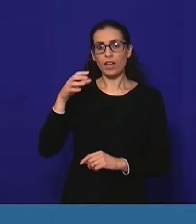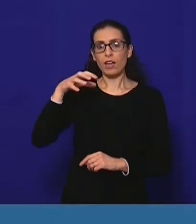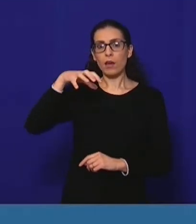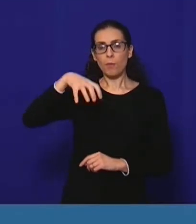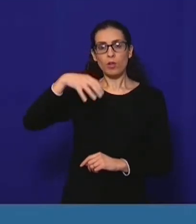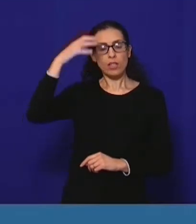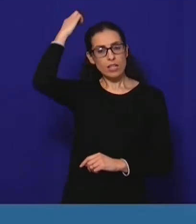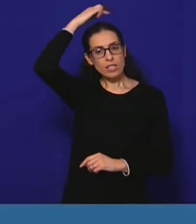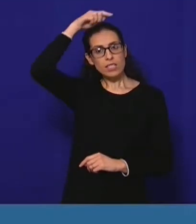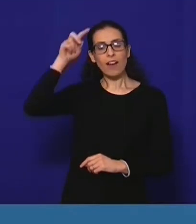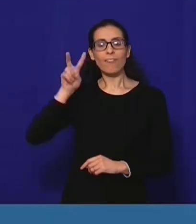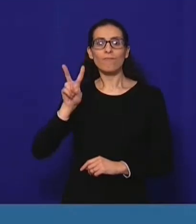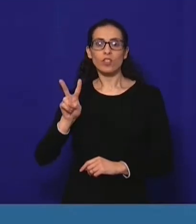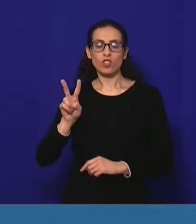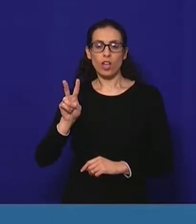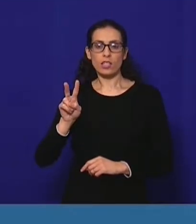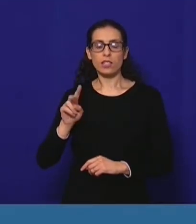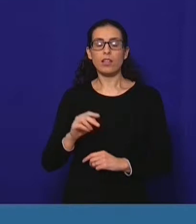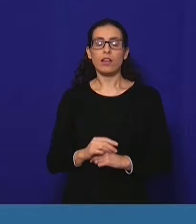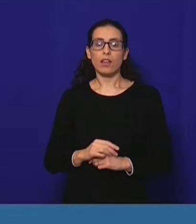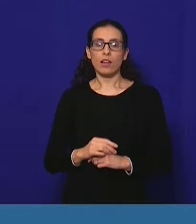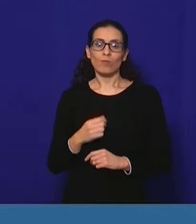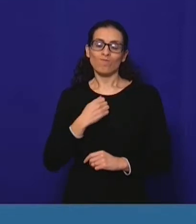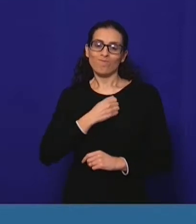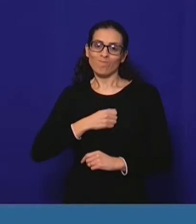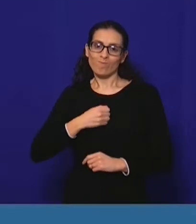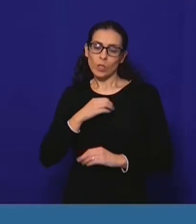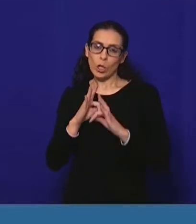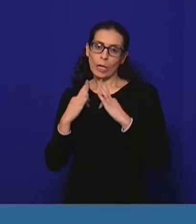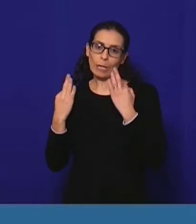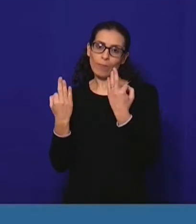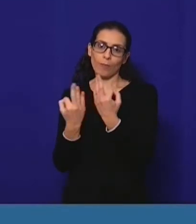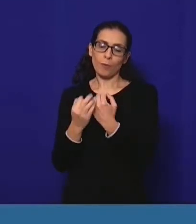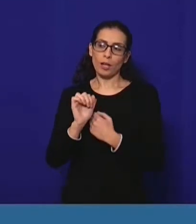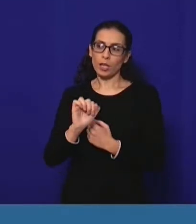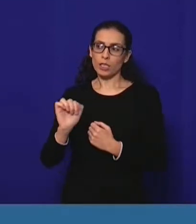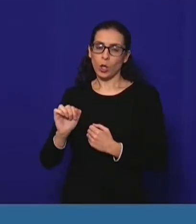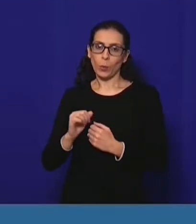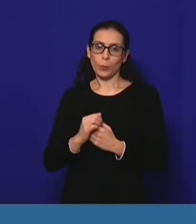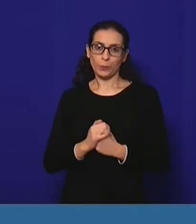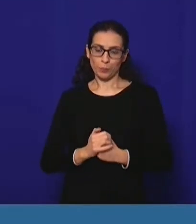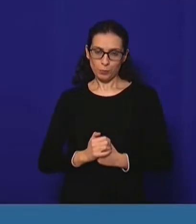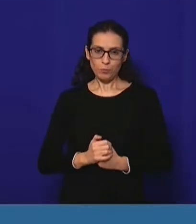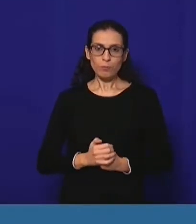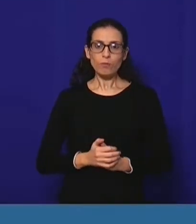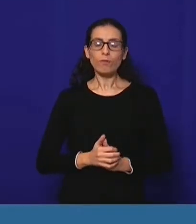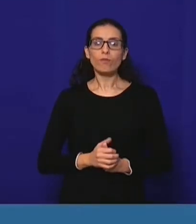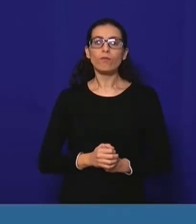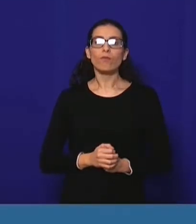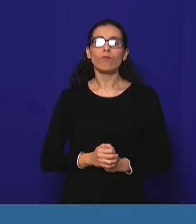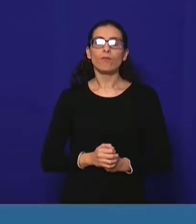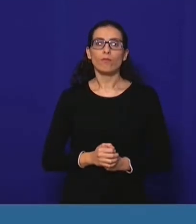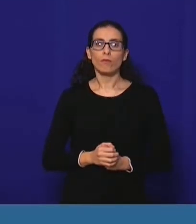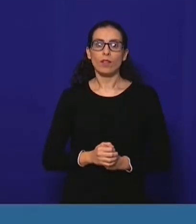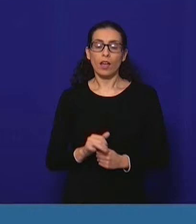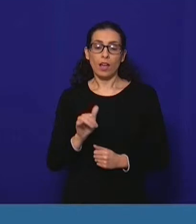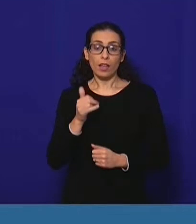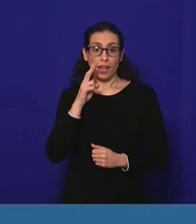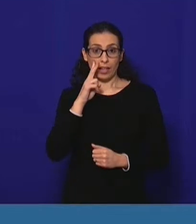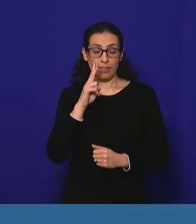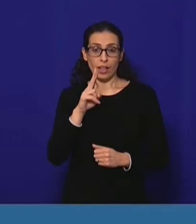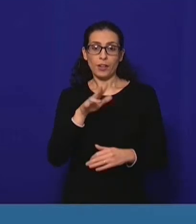Paul. Kondoljanzi lill familjari u lill-ħbib tiegħu. Kien ħarsu lejn